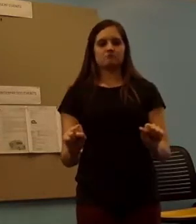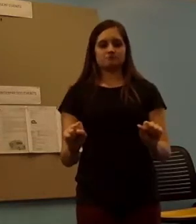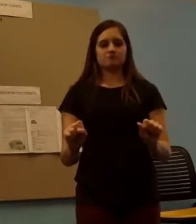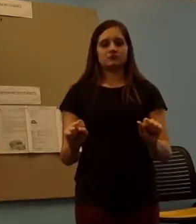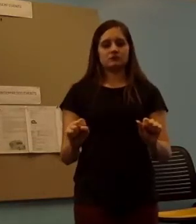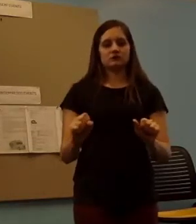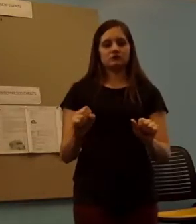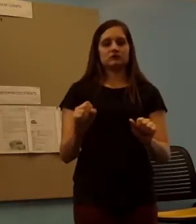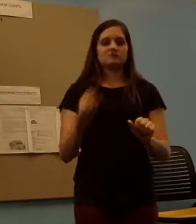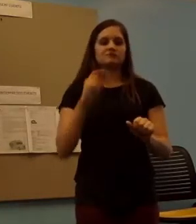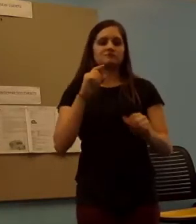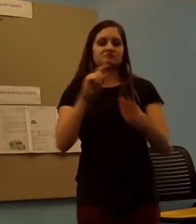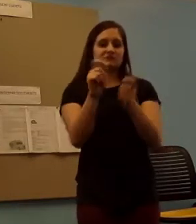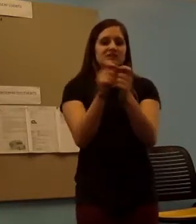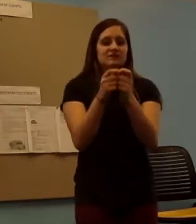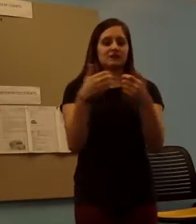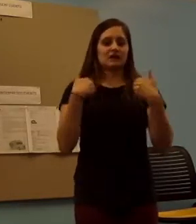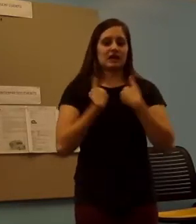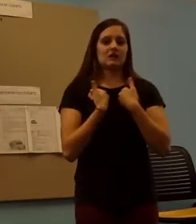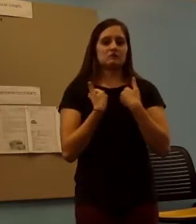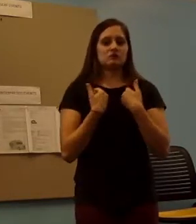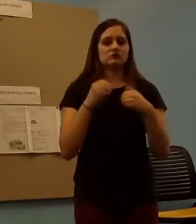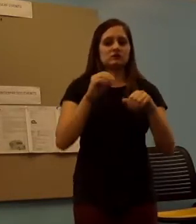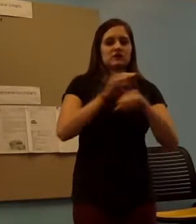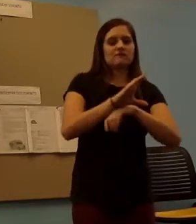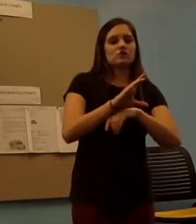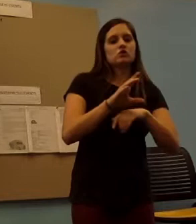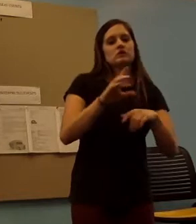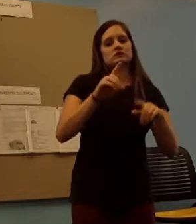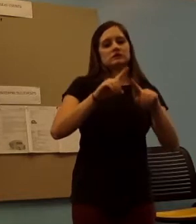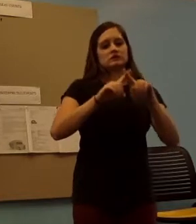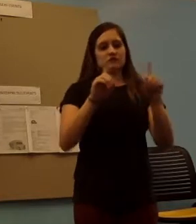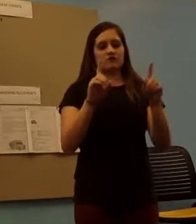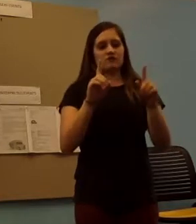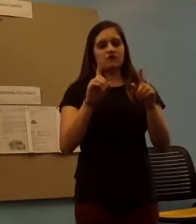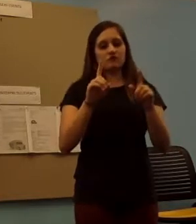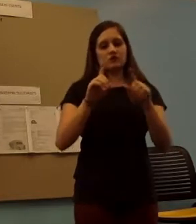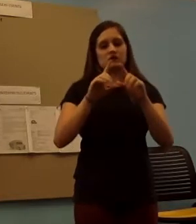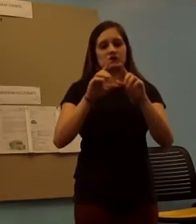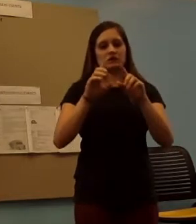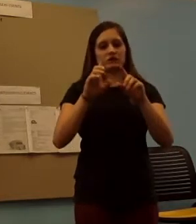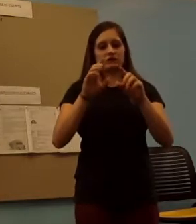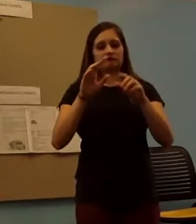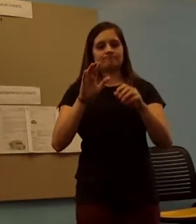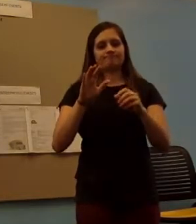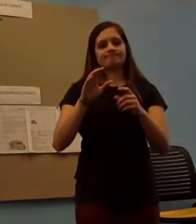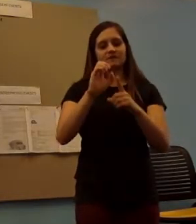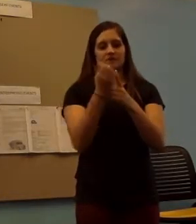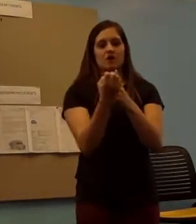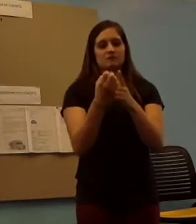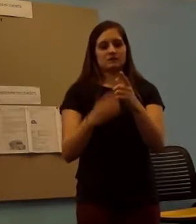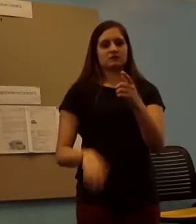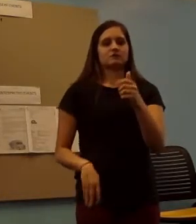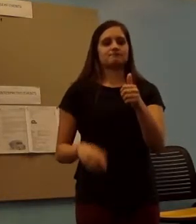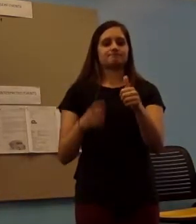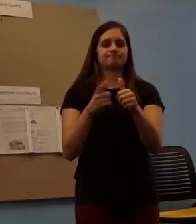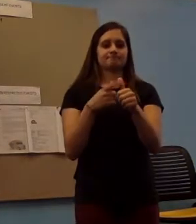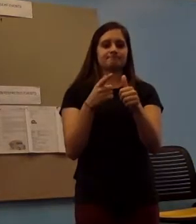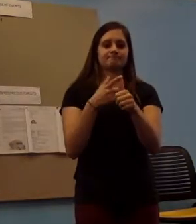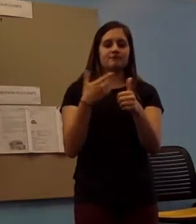the tropical rainforest, tundra, you also have the savanna, the desert,